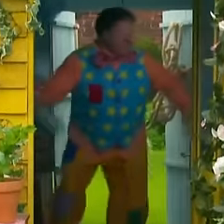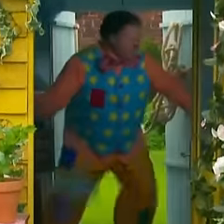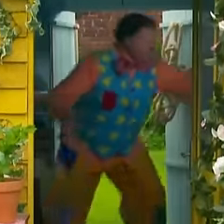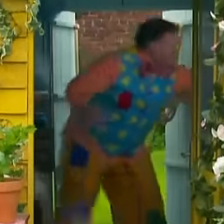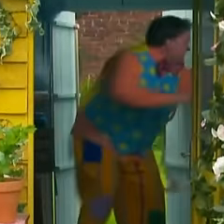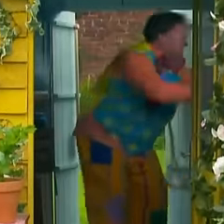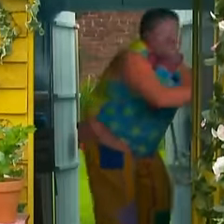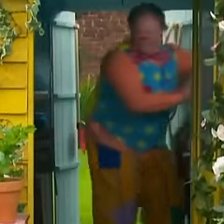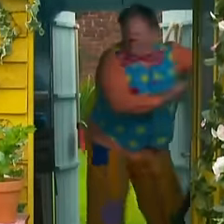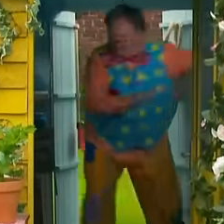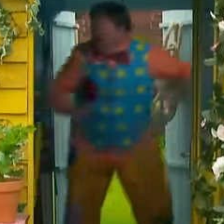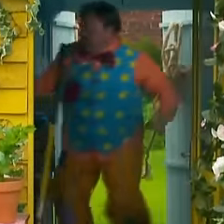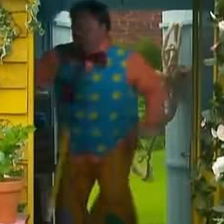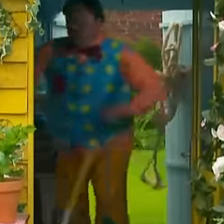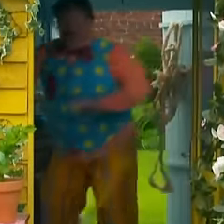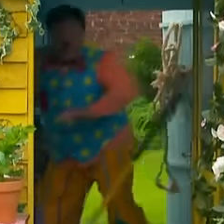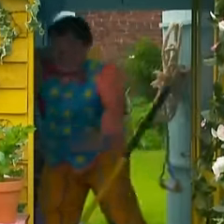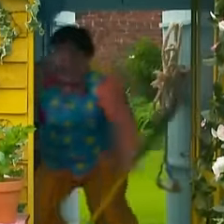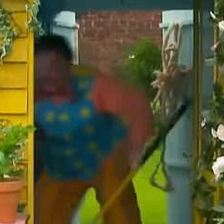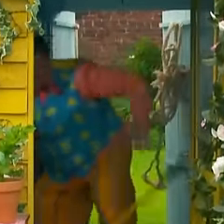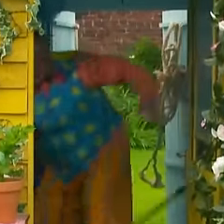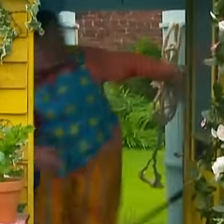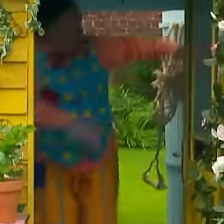Mr. Tumble! Mr. Tumble!